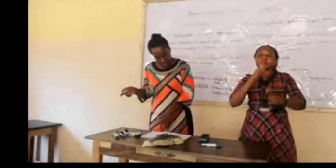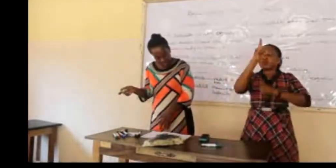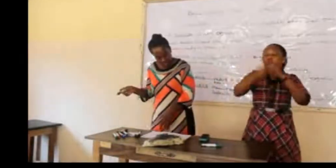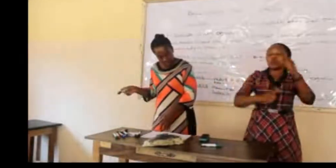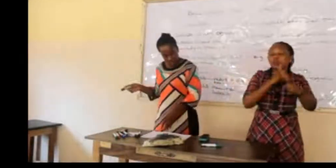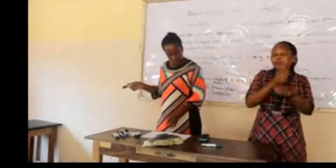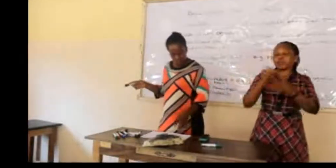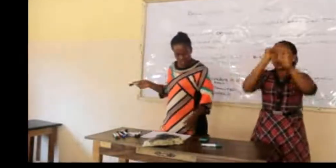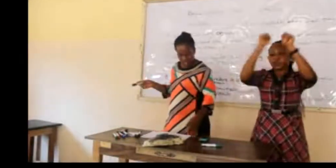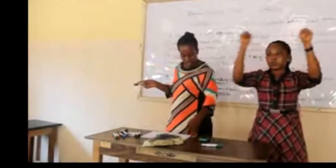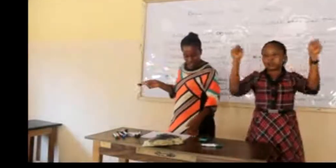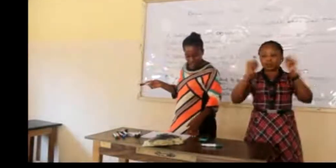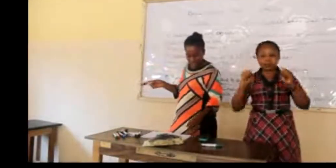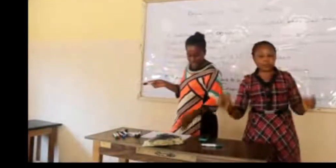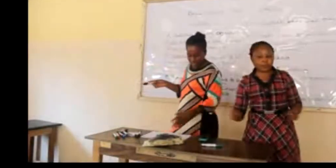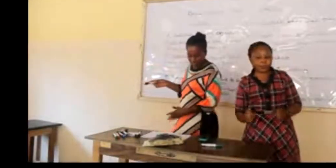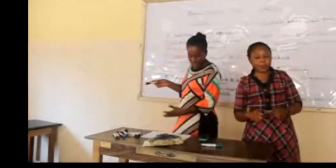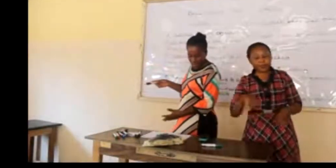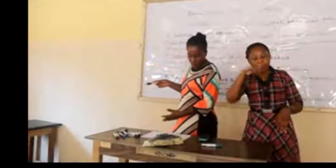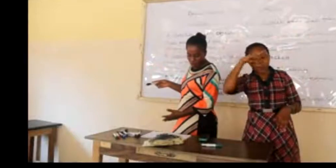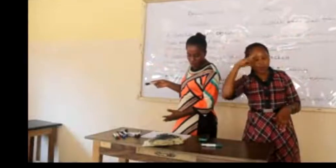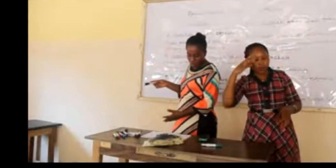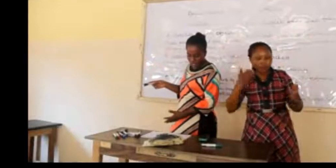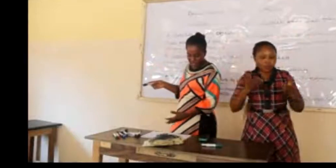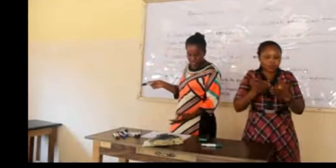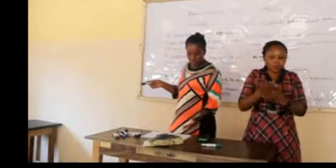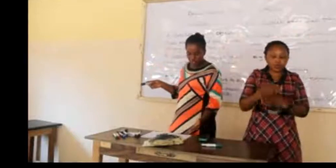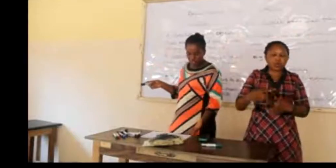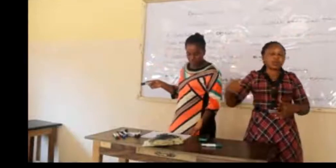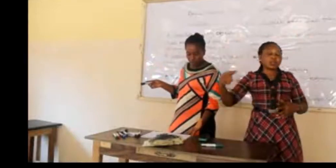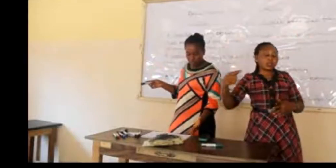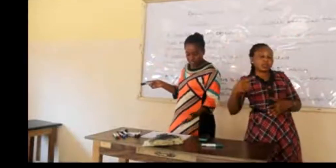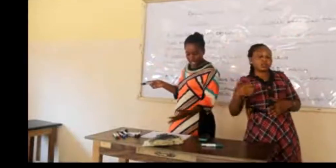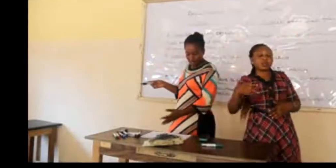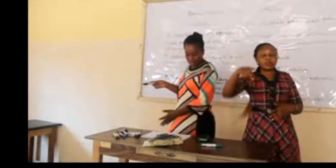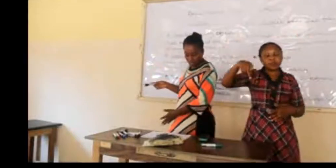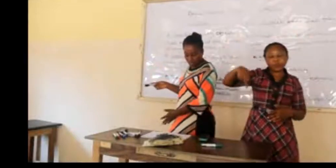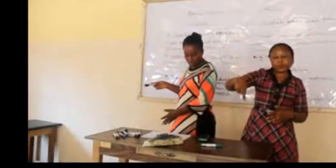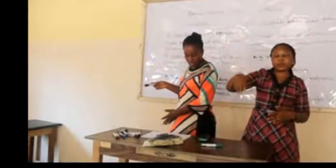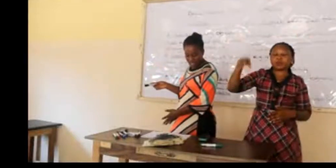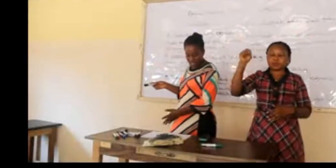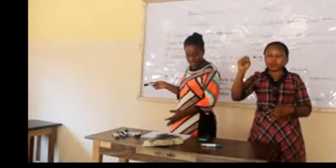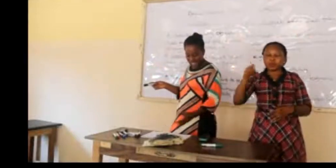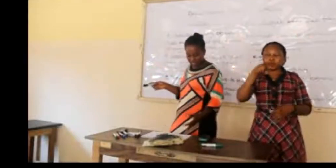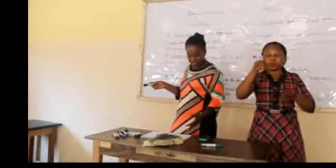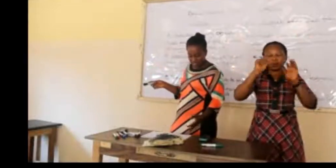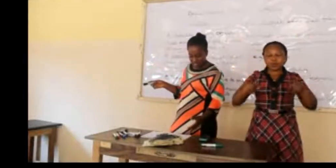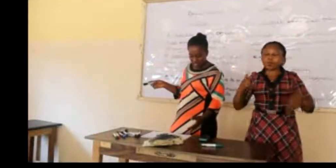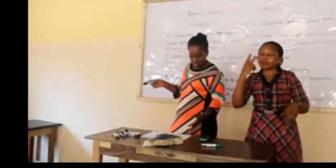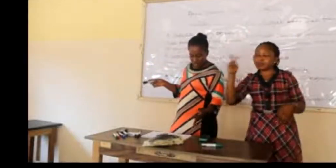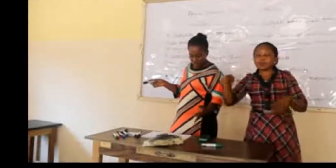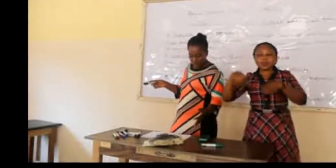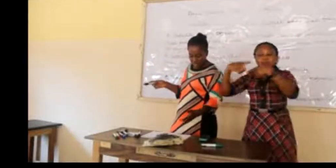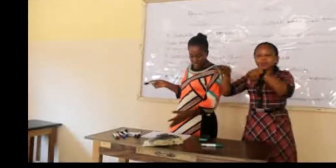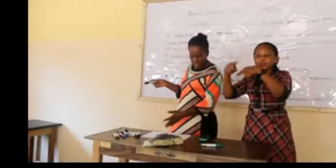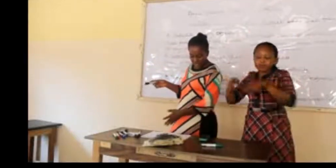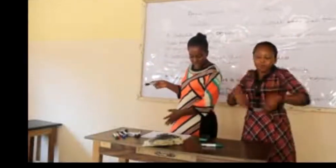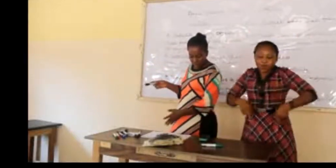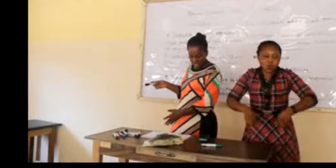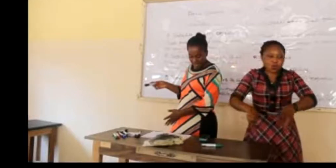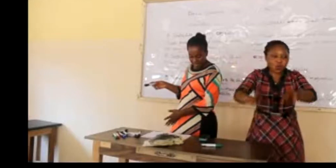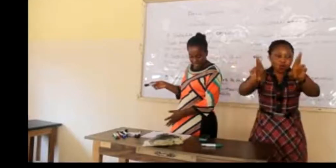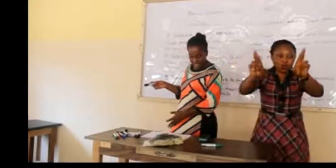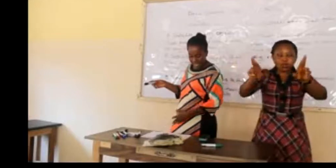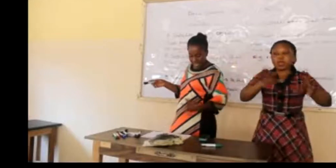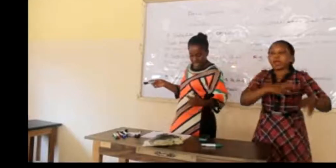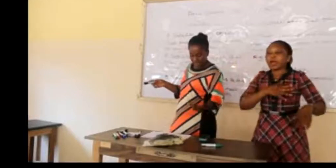This is because through GPS, you can easily download and see all the roads and major buildings in that city on his